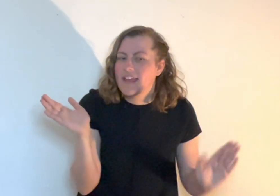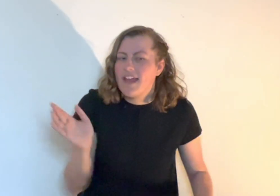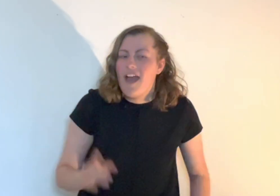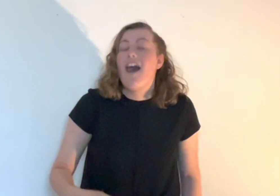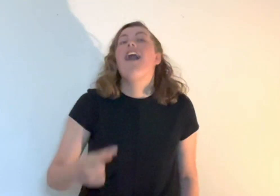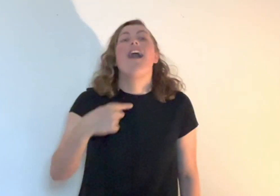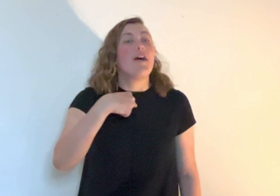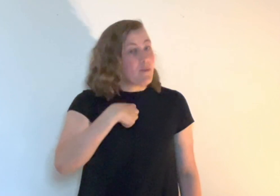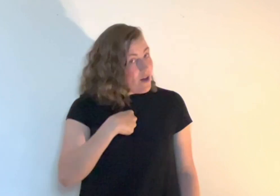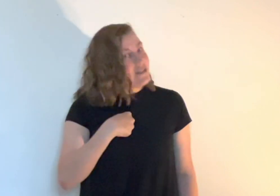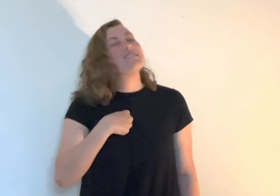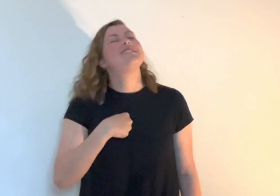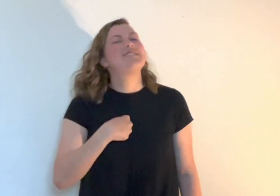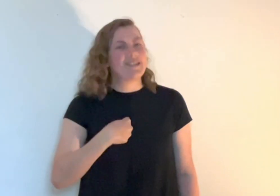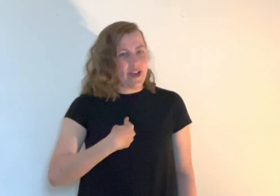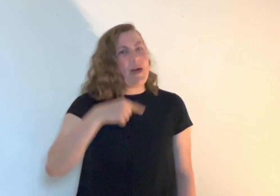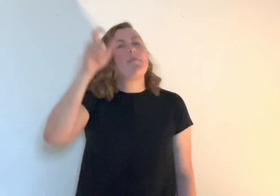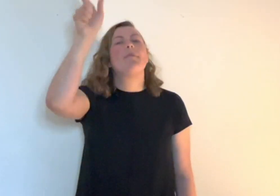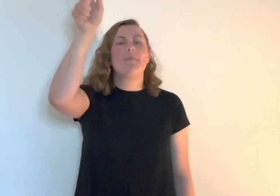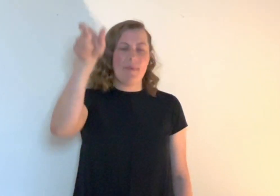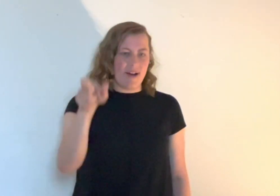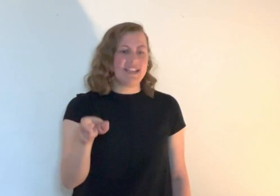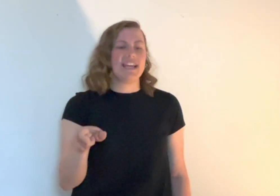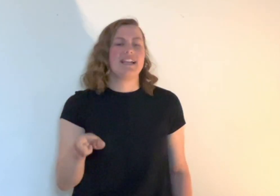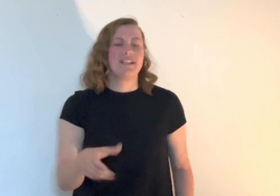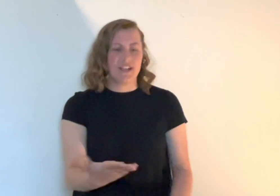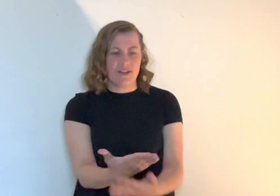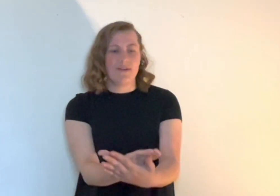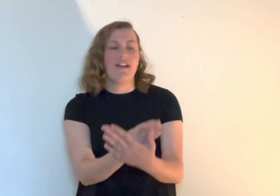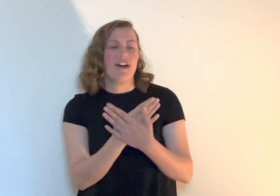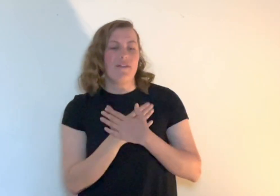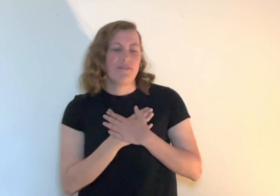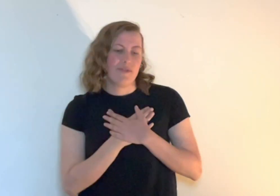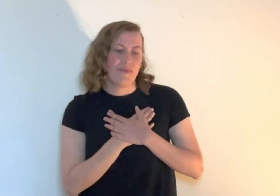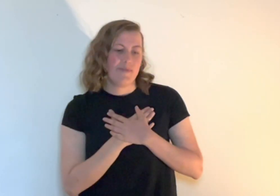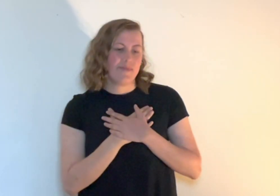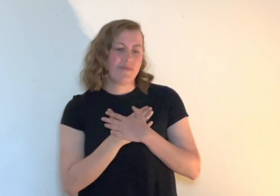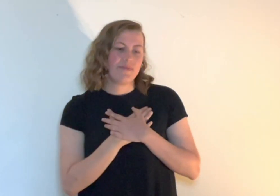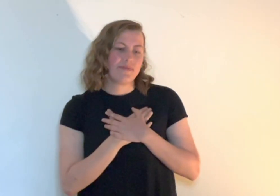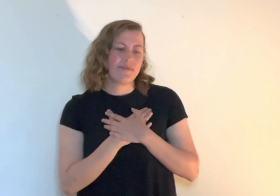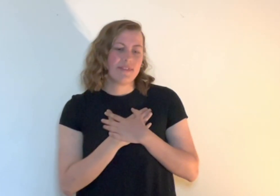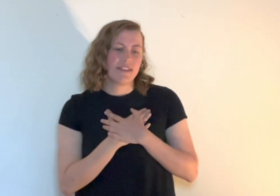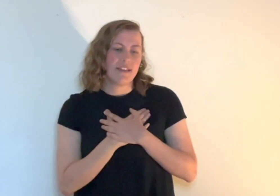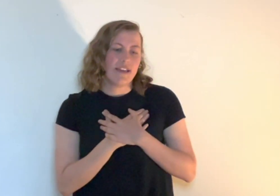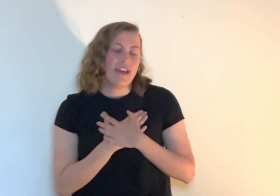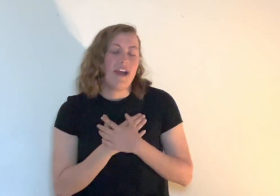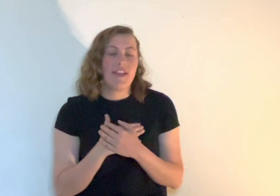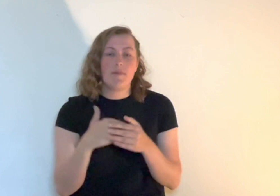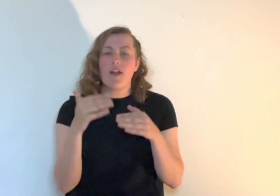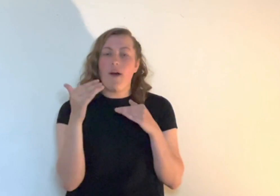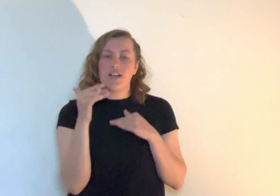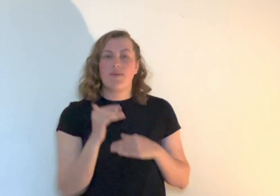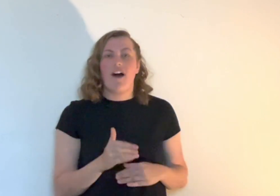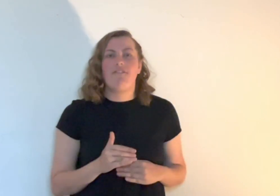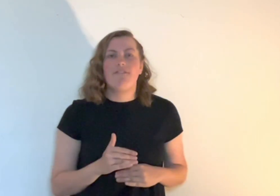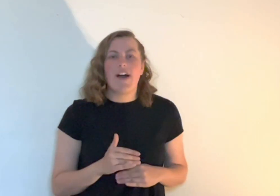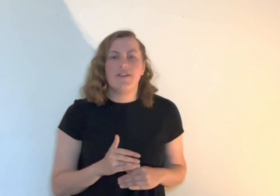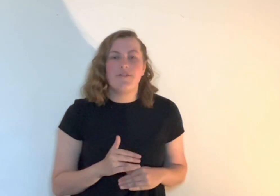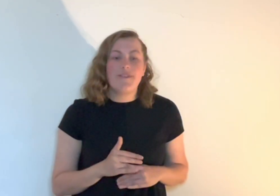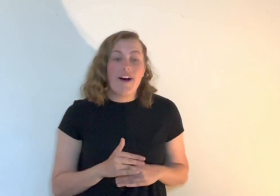I want somebody to love And then we go on to our final verse